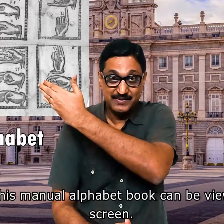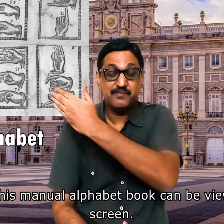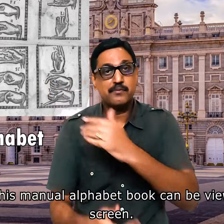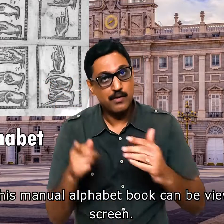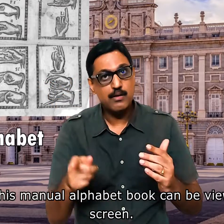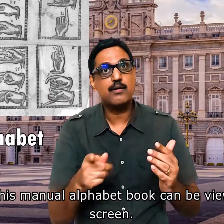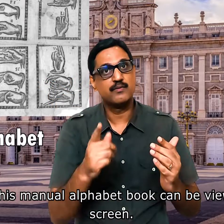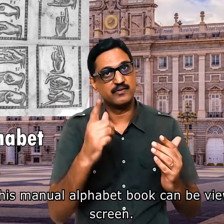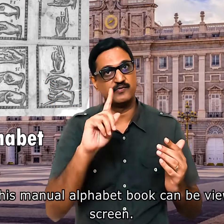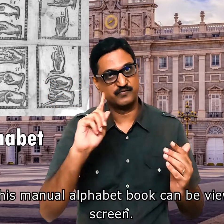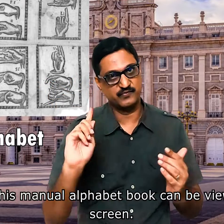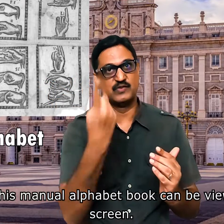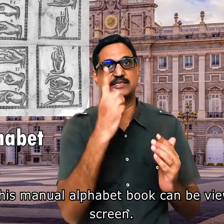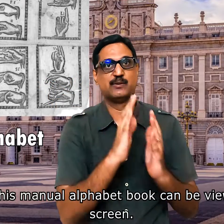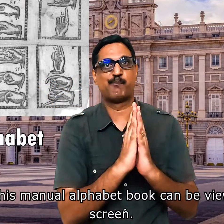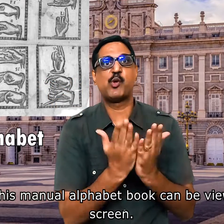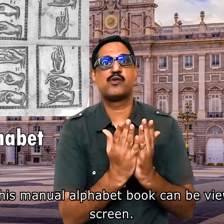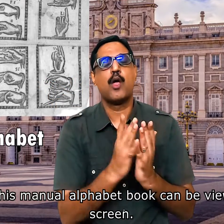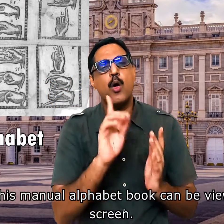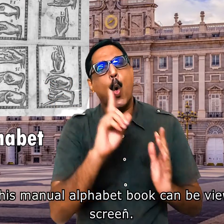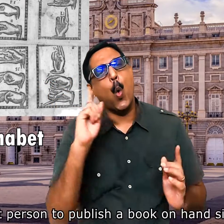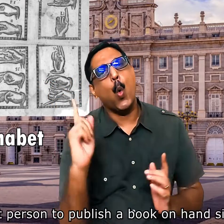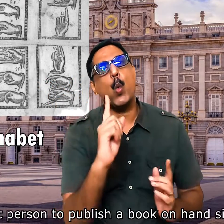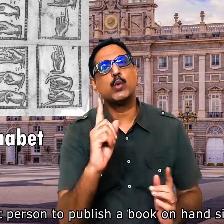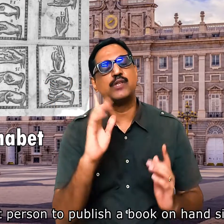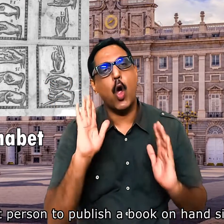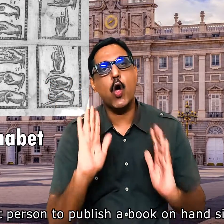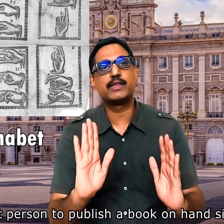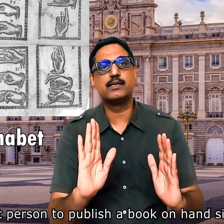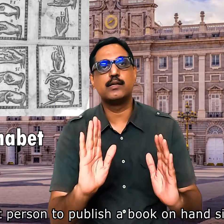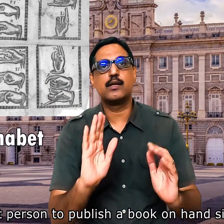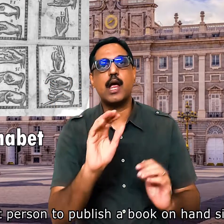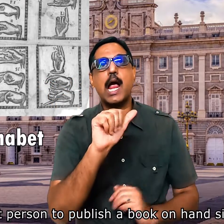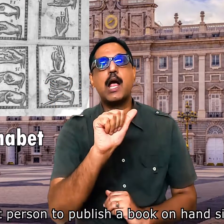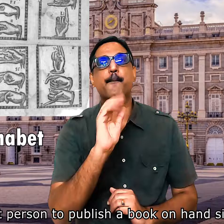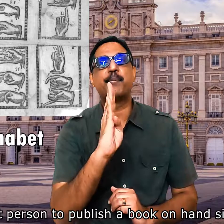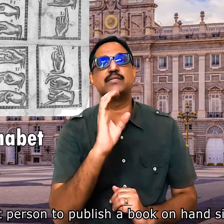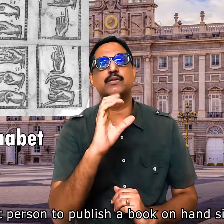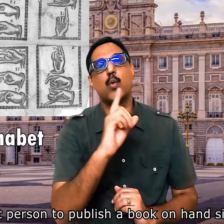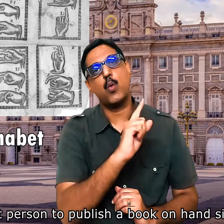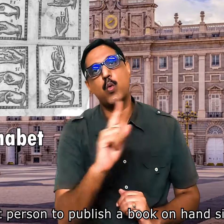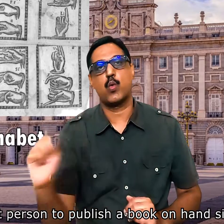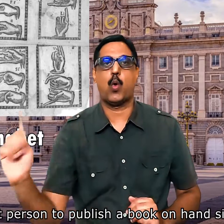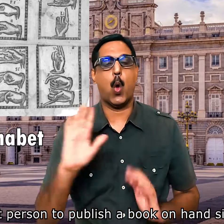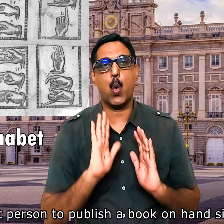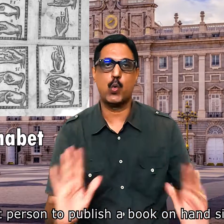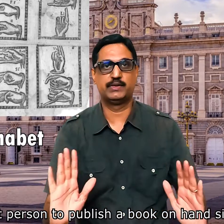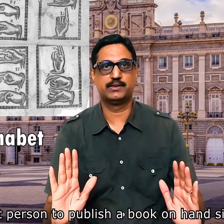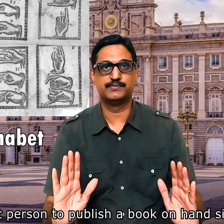The picture on his manual alphabet book can be viewed on the screen. He was the first person to publish a book on hand